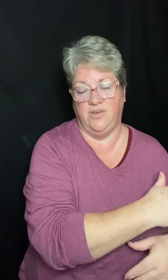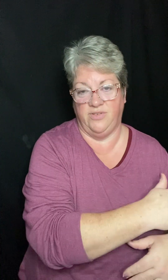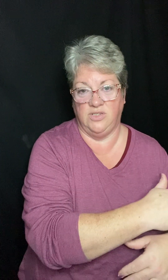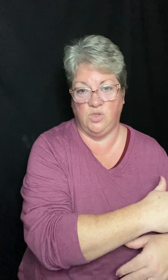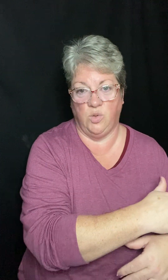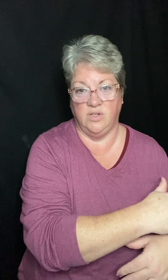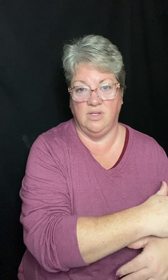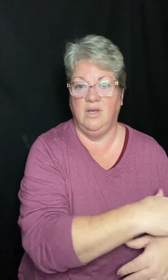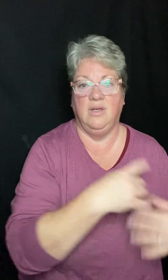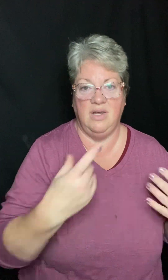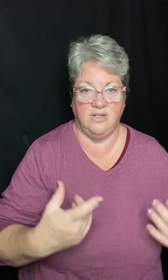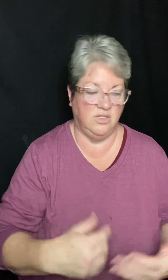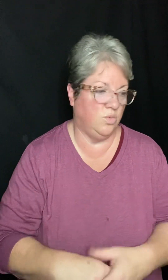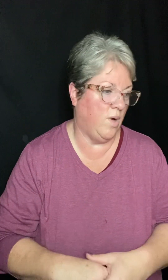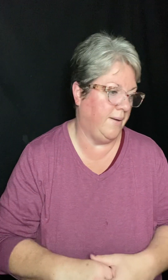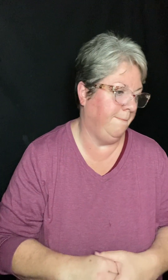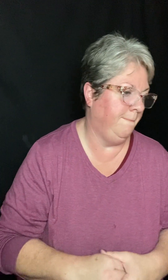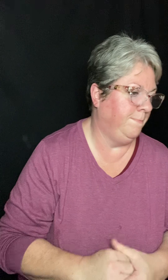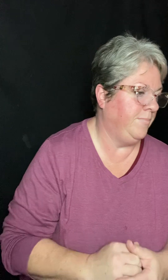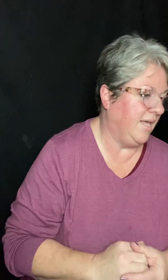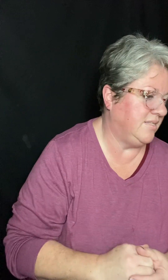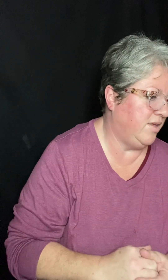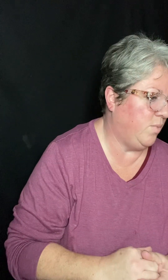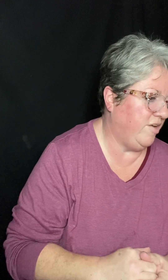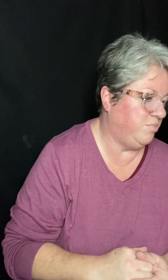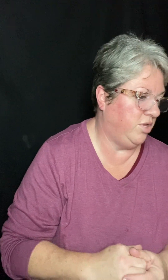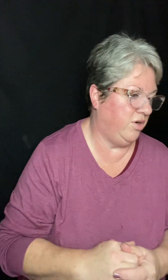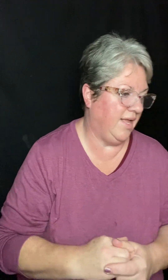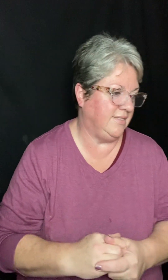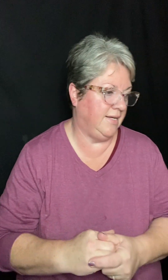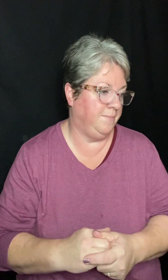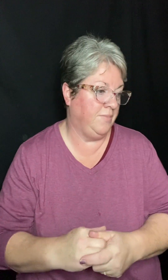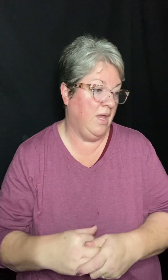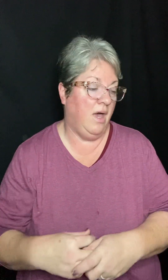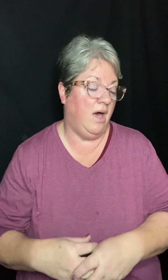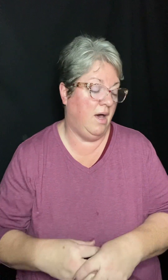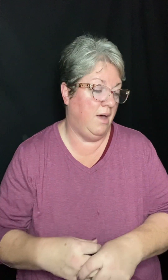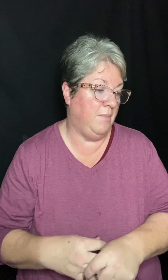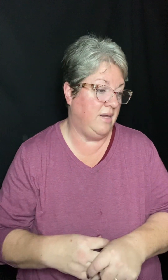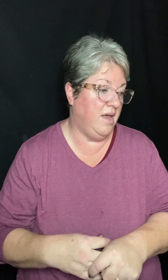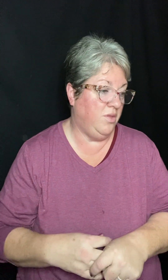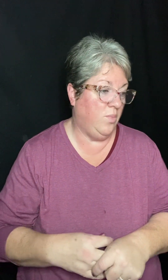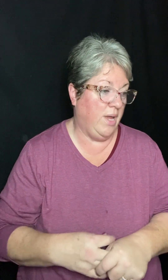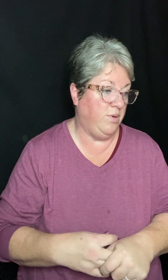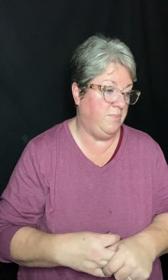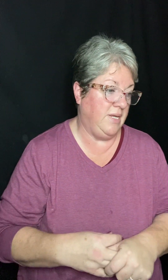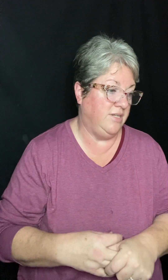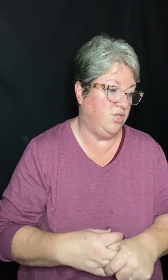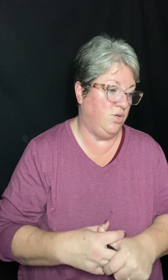different stores, not just one. That's another way of pluralizing. Another way would be to